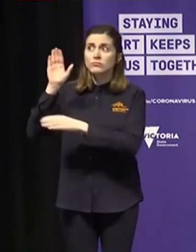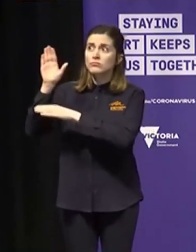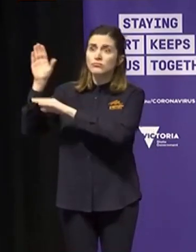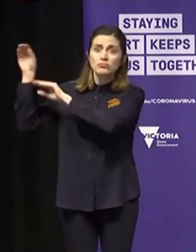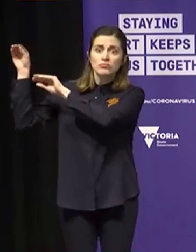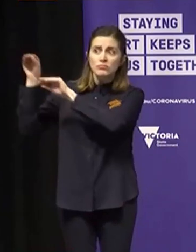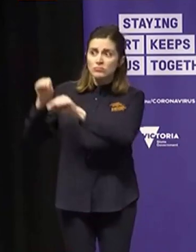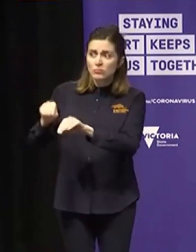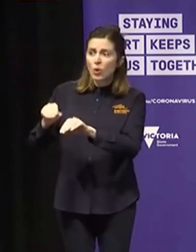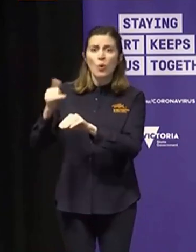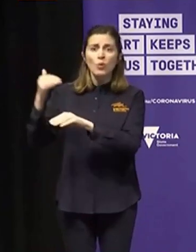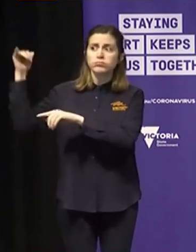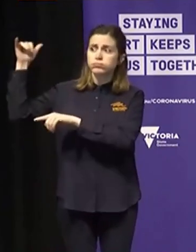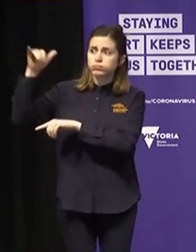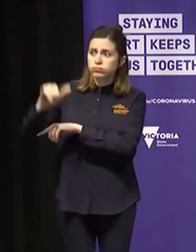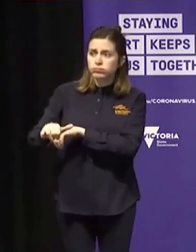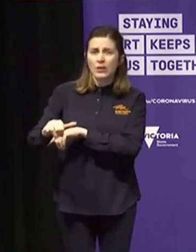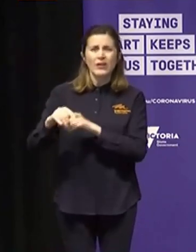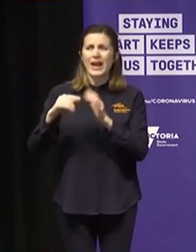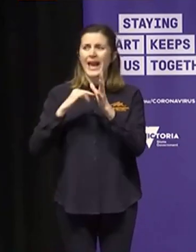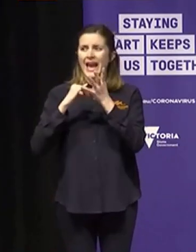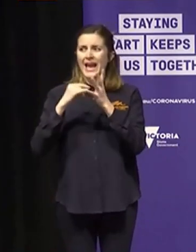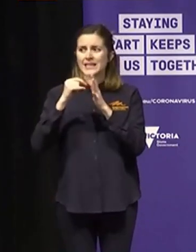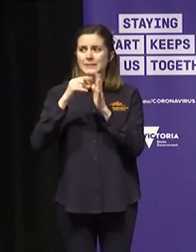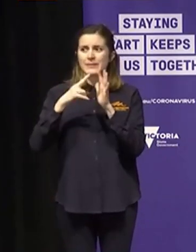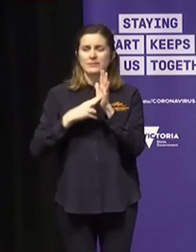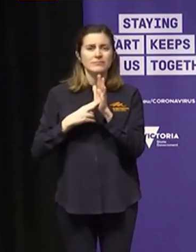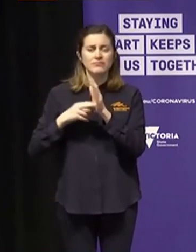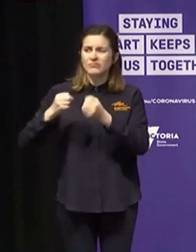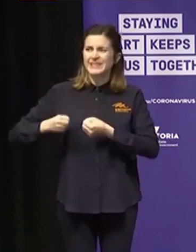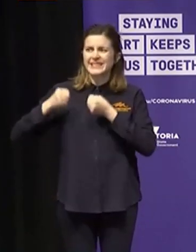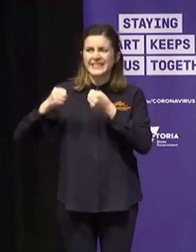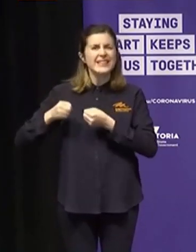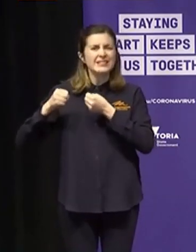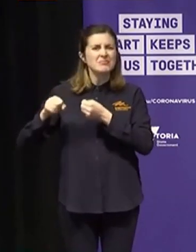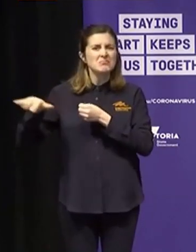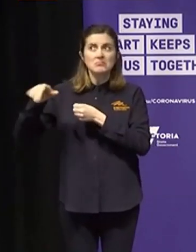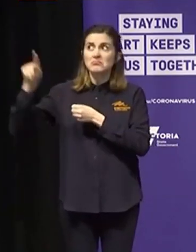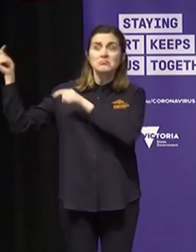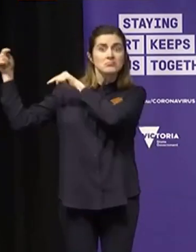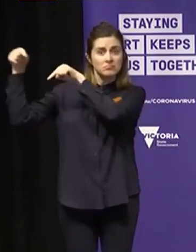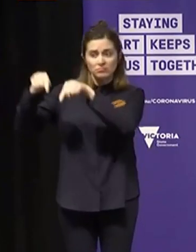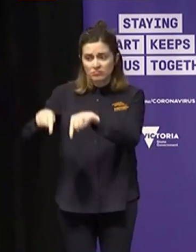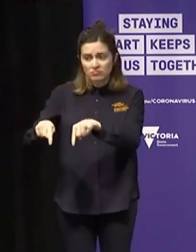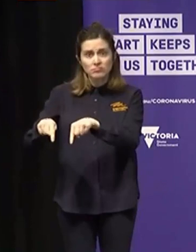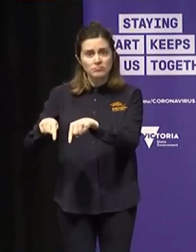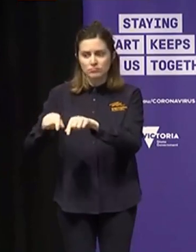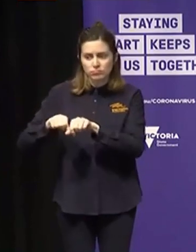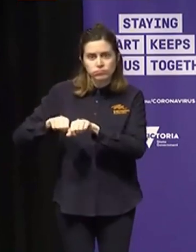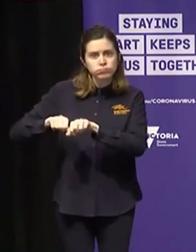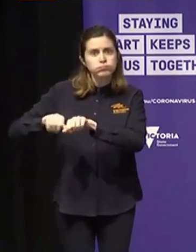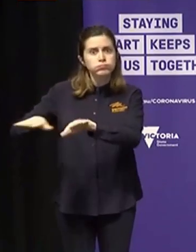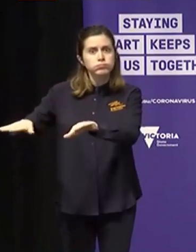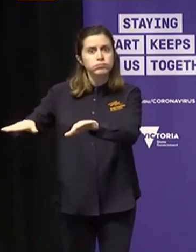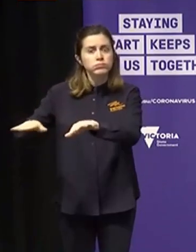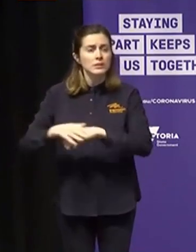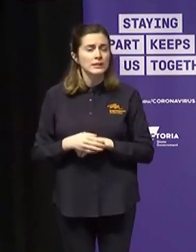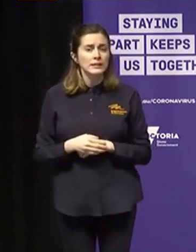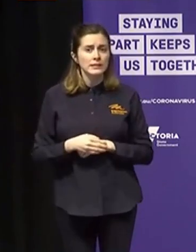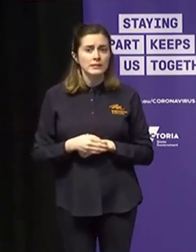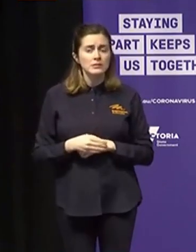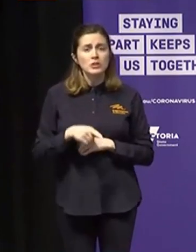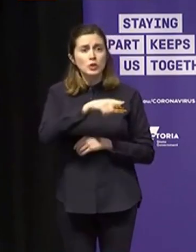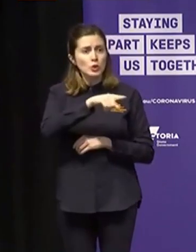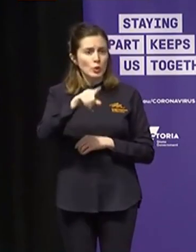If you want to make cultural judgments about that sort of socio-economically and how much money those sorts of people might have,